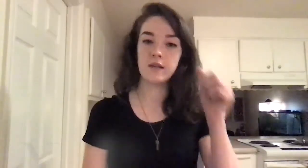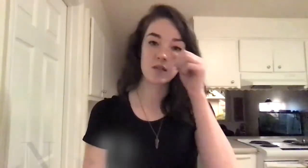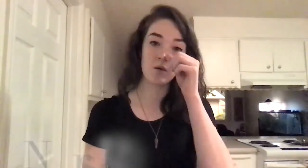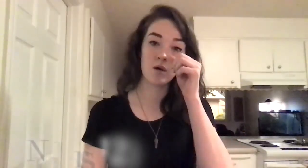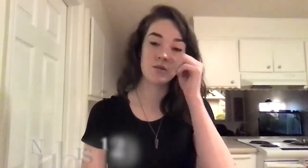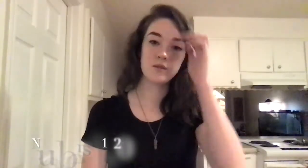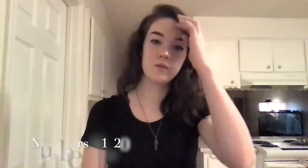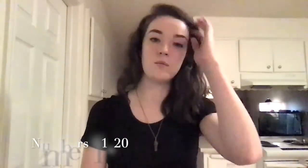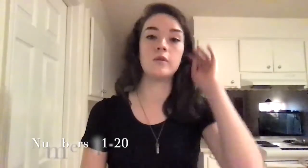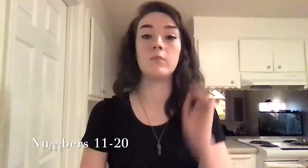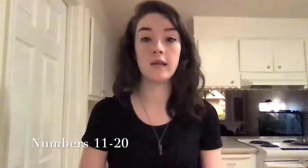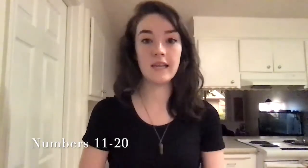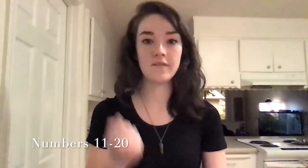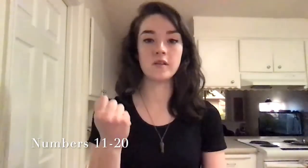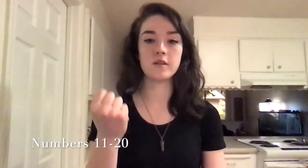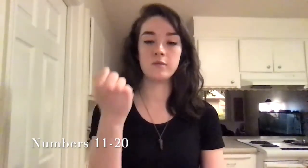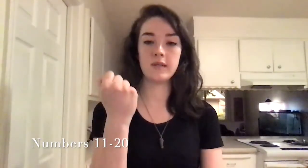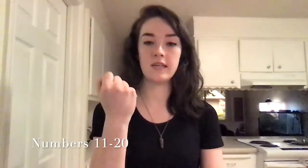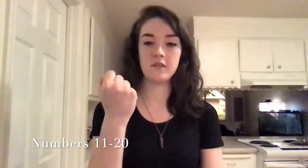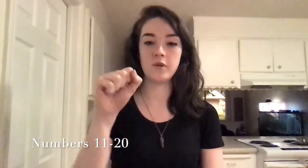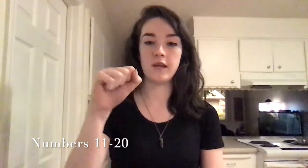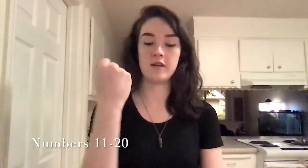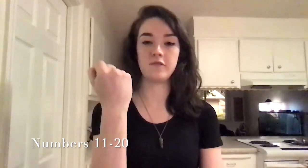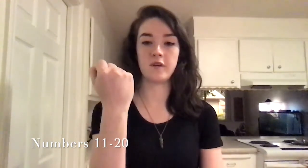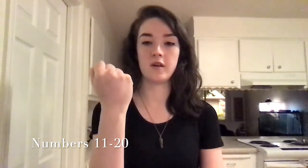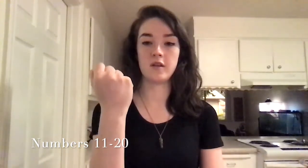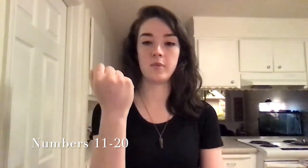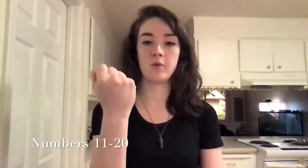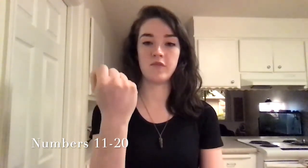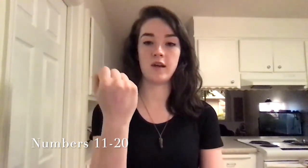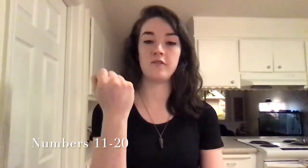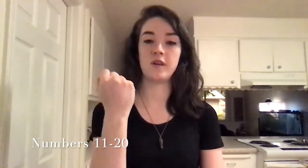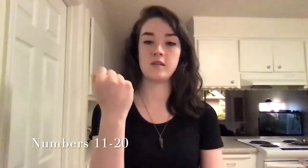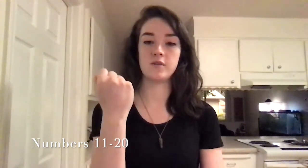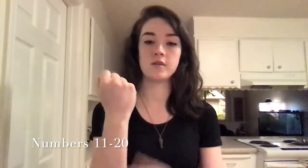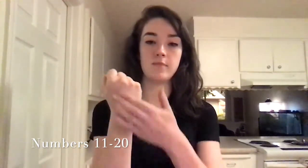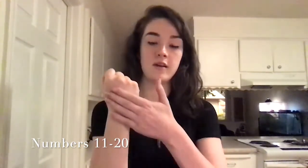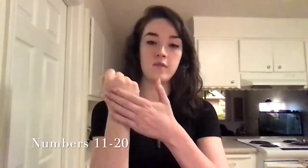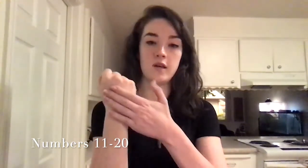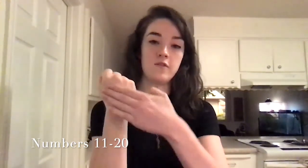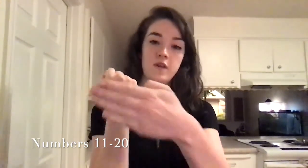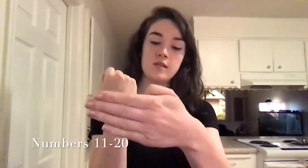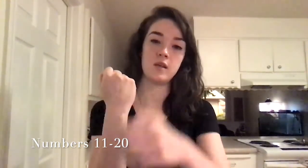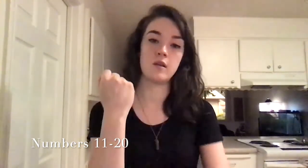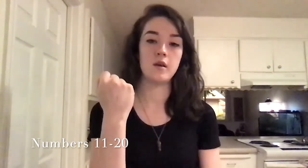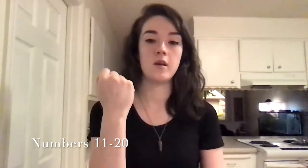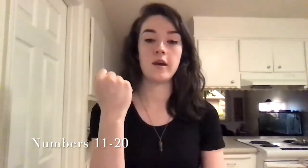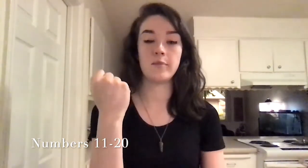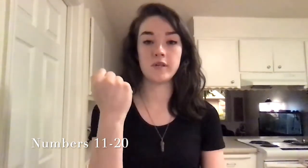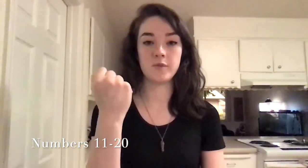go on to number 11. So number 11, we're going to have the palm of our hand facing us, the back of our hand facing the person we're signing